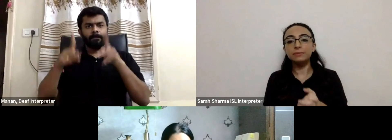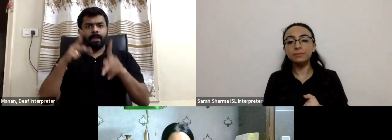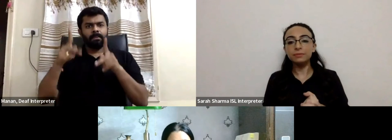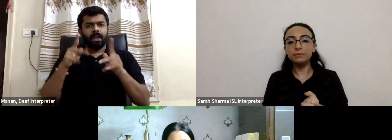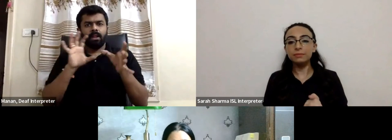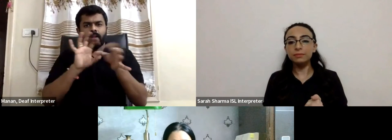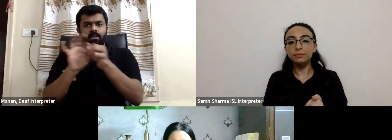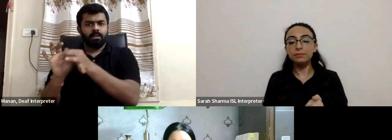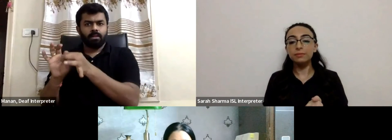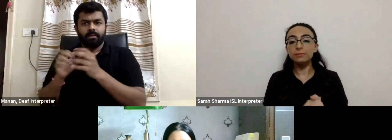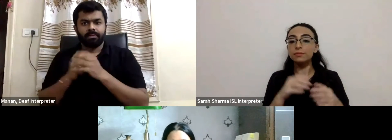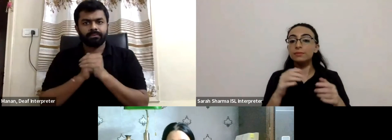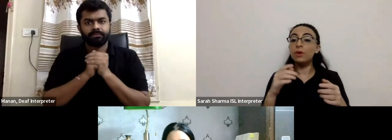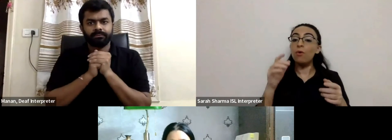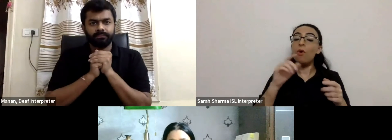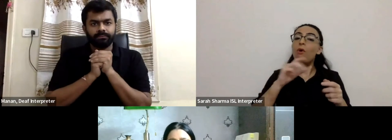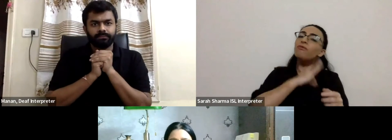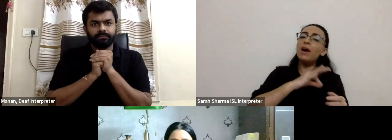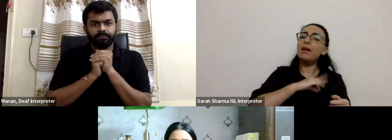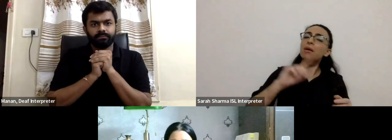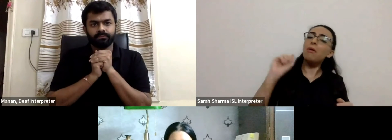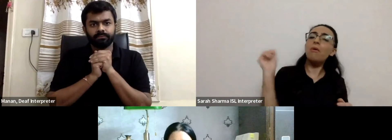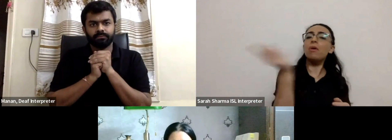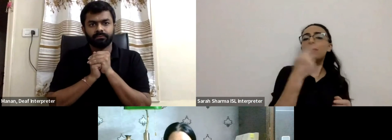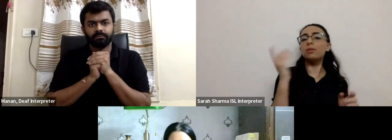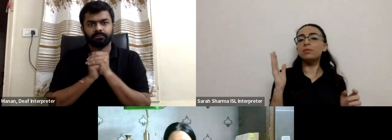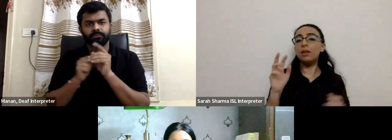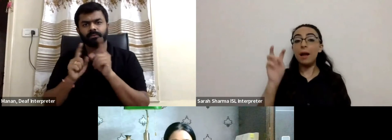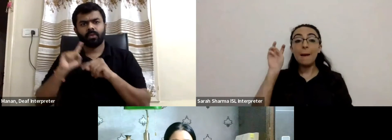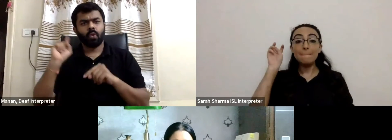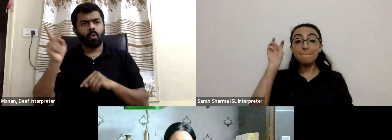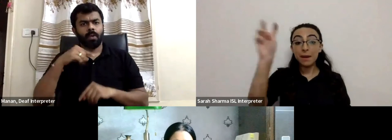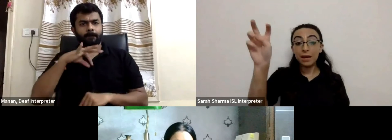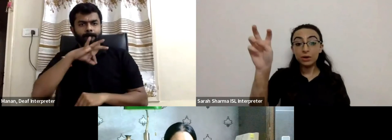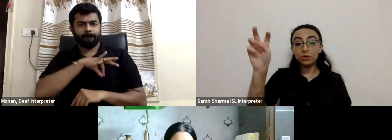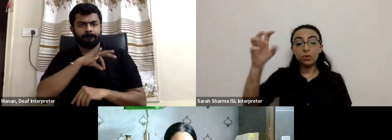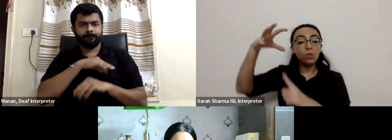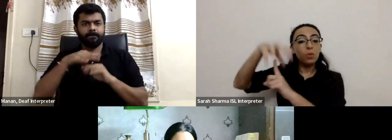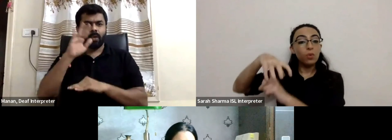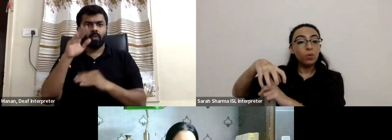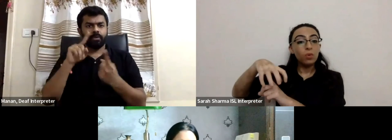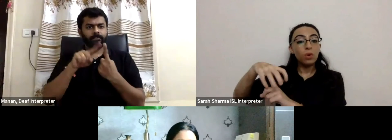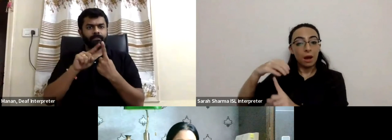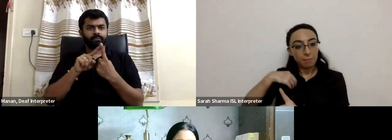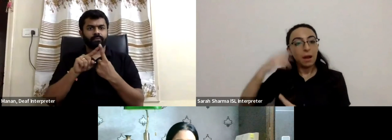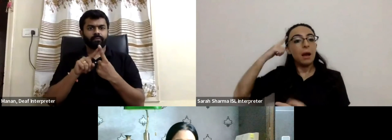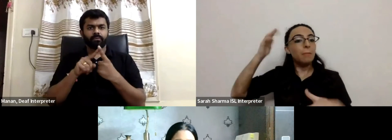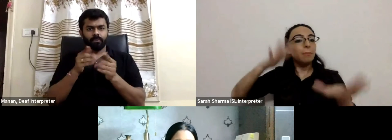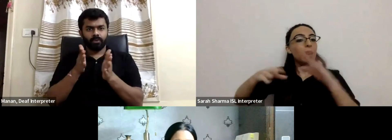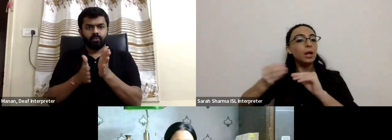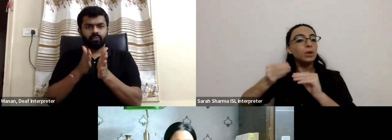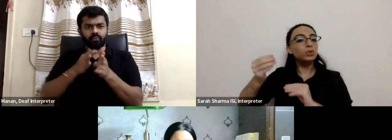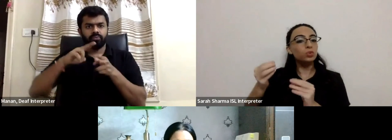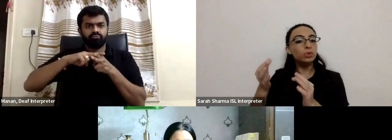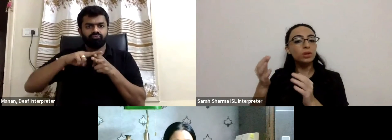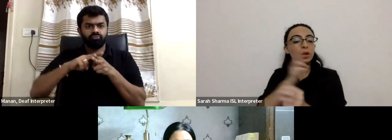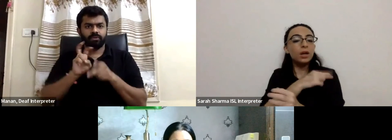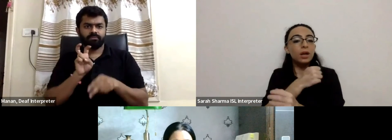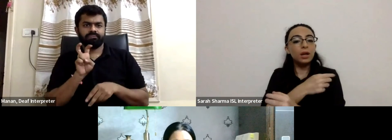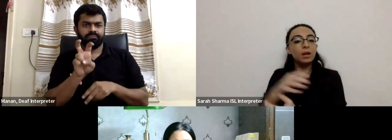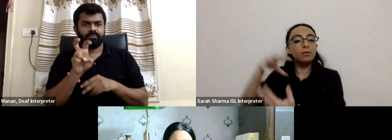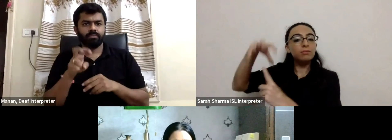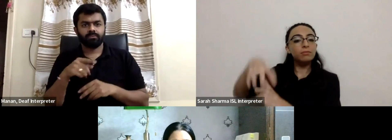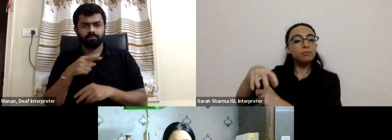are everybody's gains actually. Even in the metro stations, they're establishing Mohalla clinic. So the